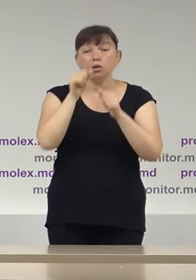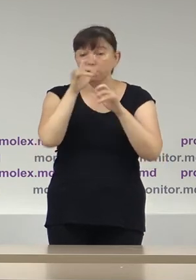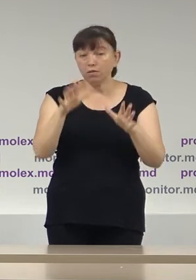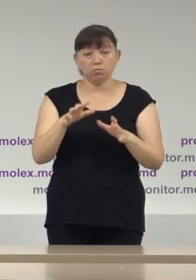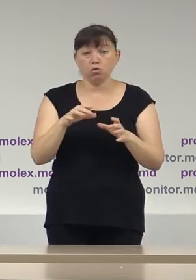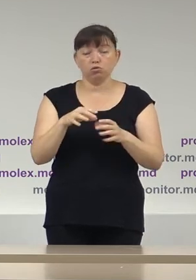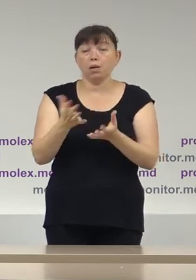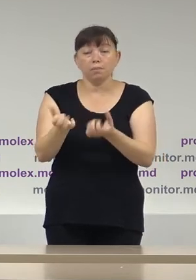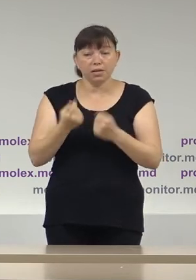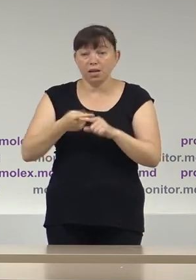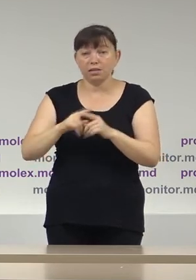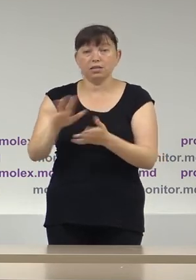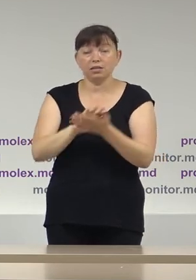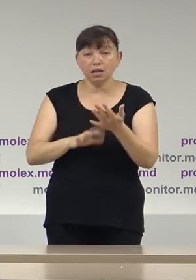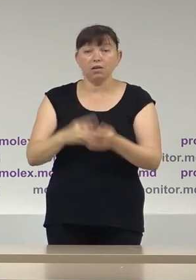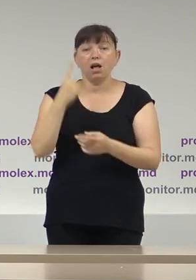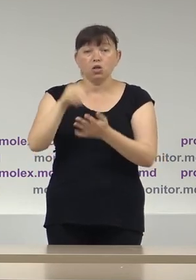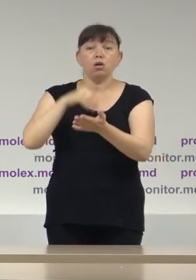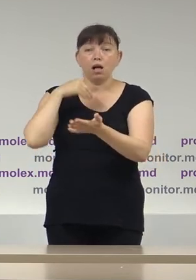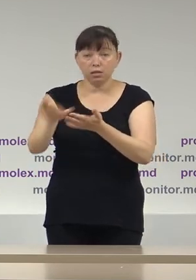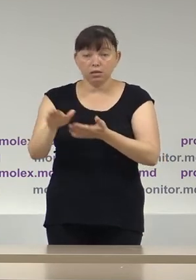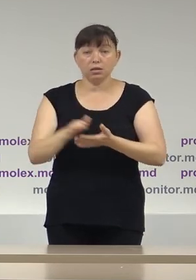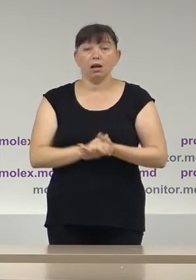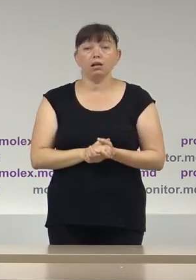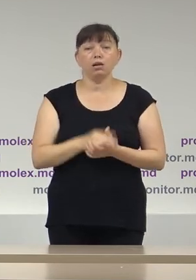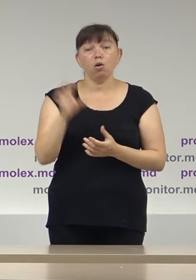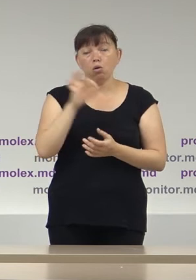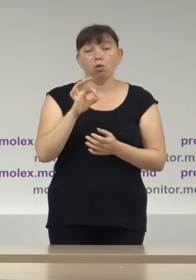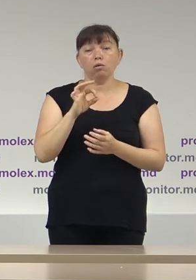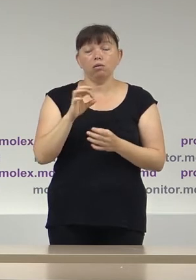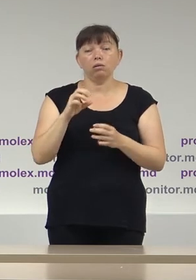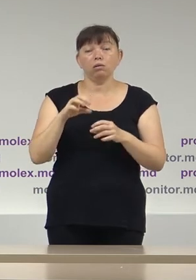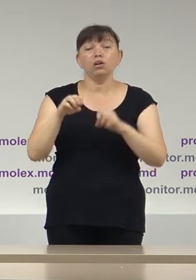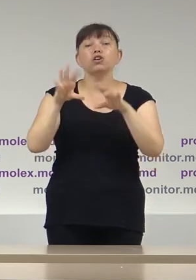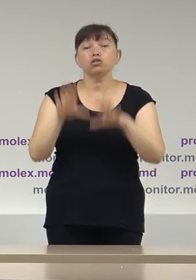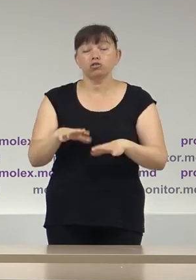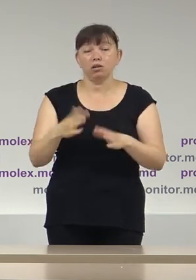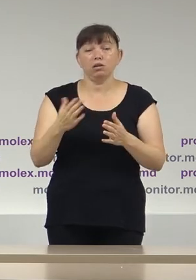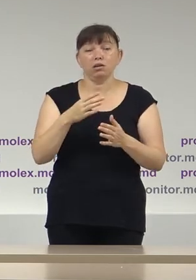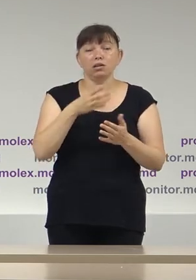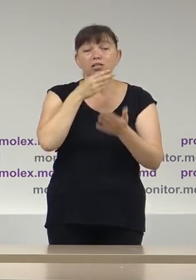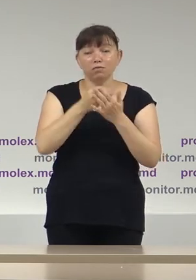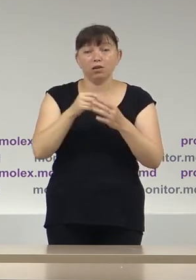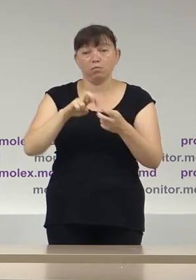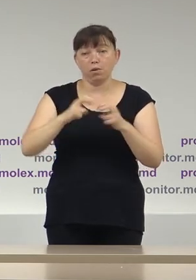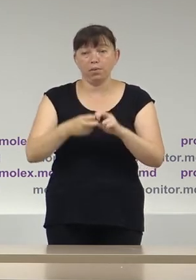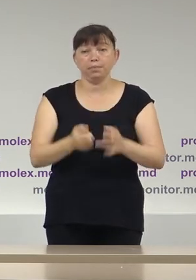the decision of the Court of Appeals of Chisinau, three of inadmissibility, one resolution to